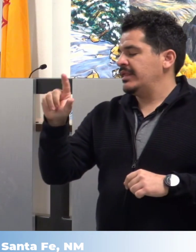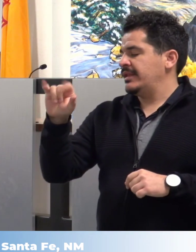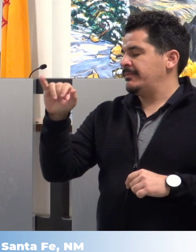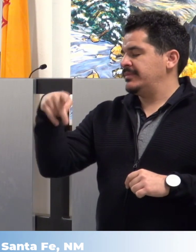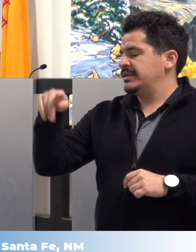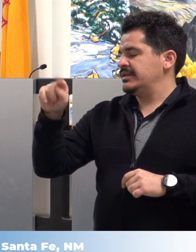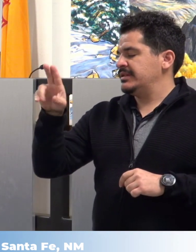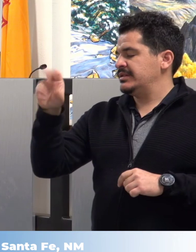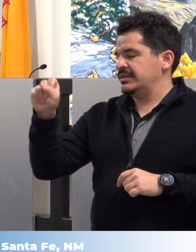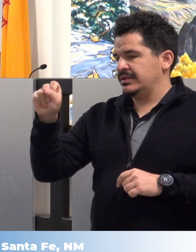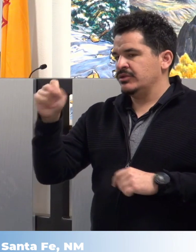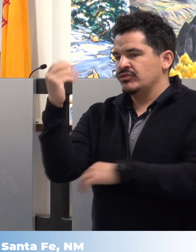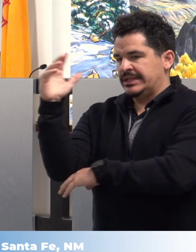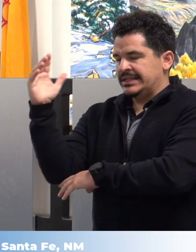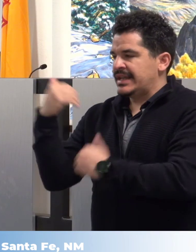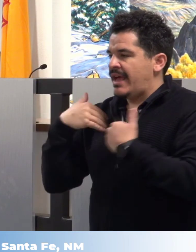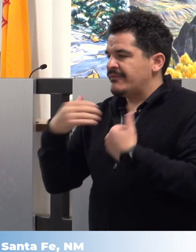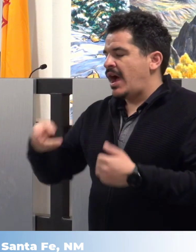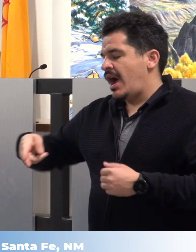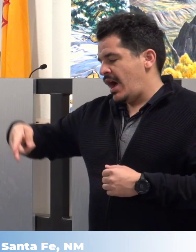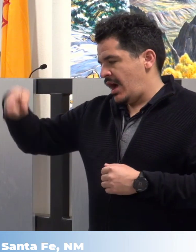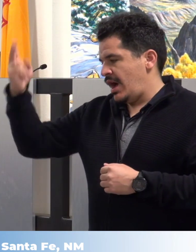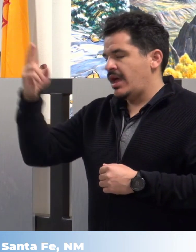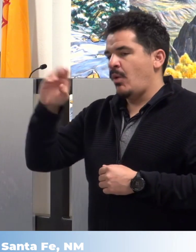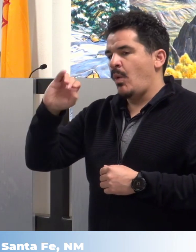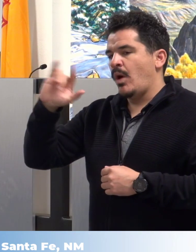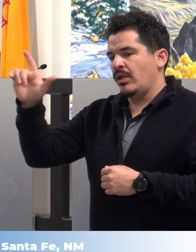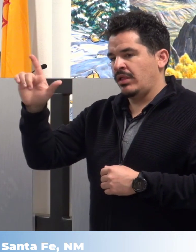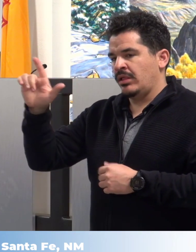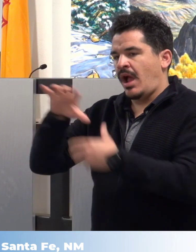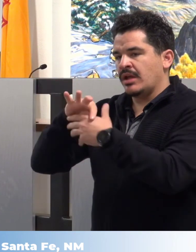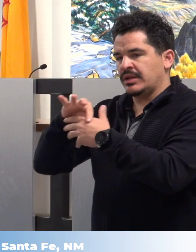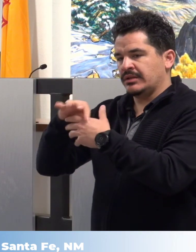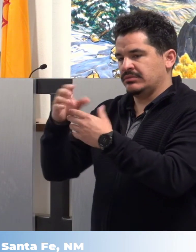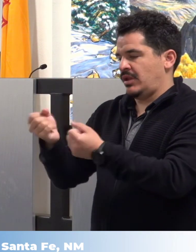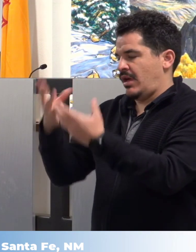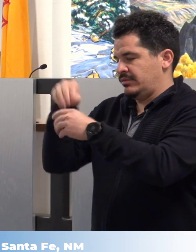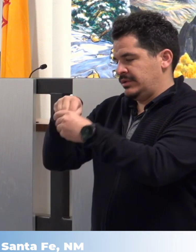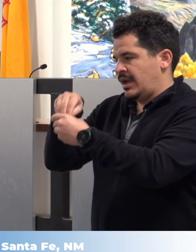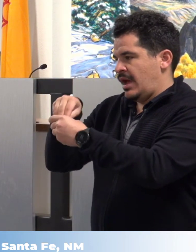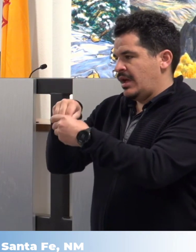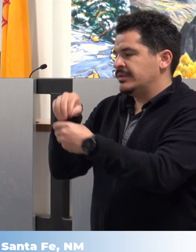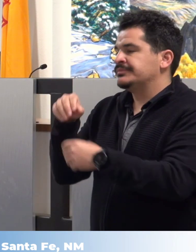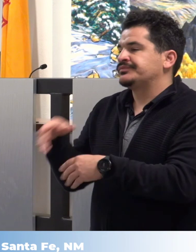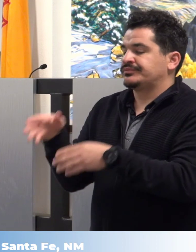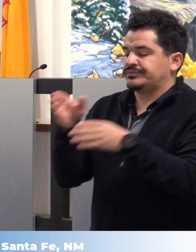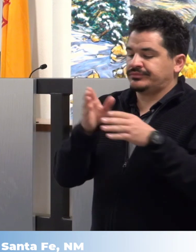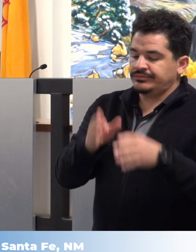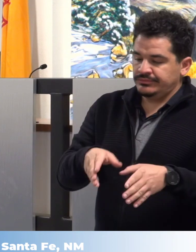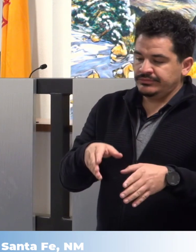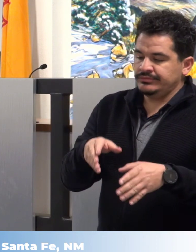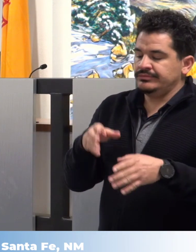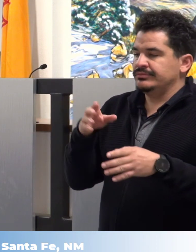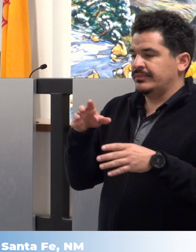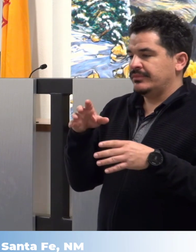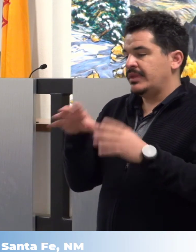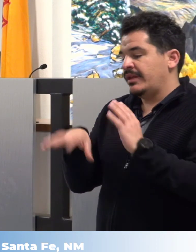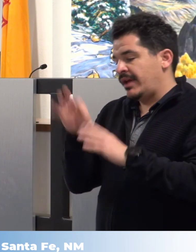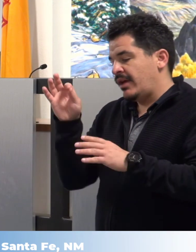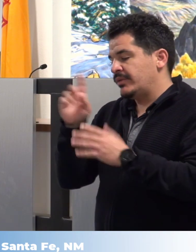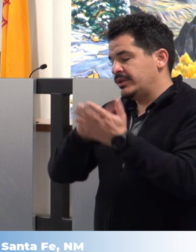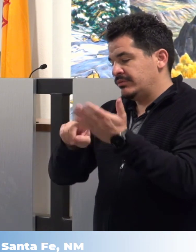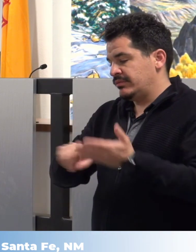When you look at the pollen record, they were quite rare at the time of European settlement, but they were the thing that was able to grow in their ground and the thing